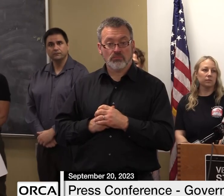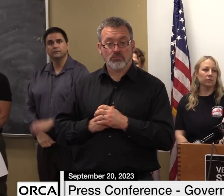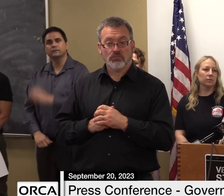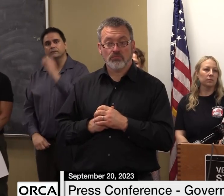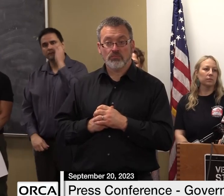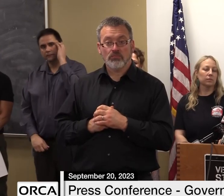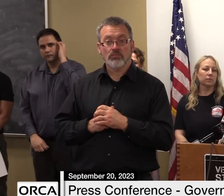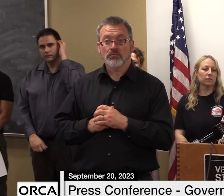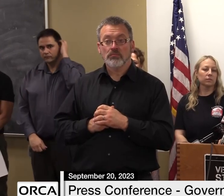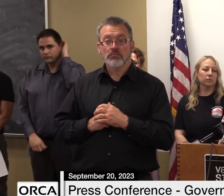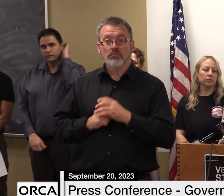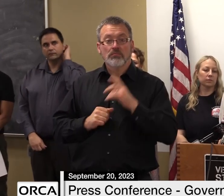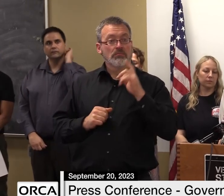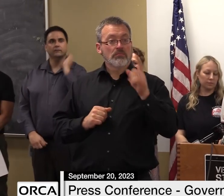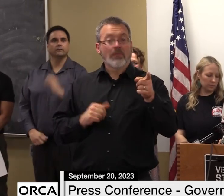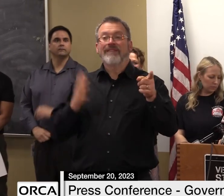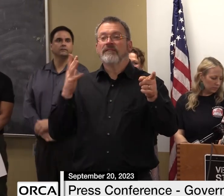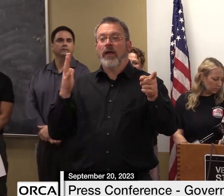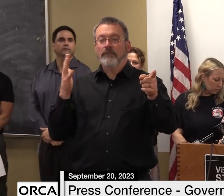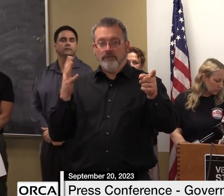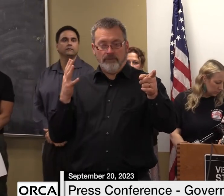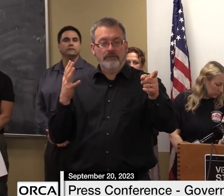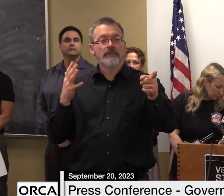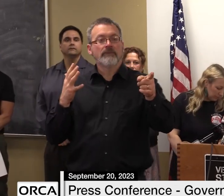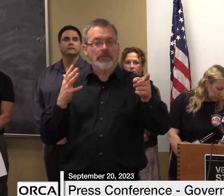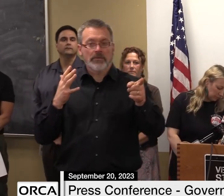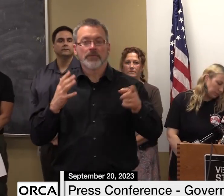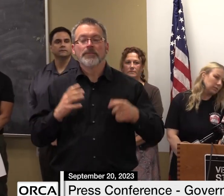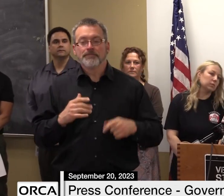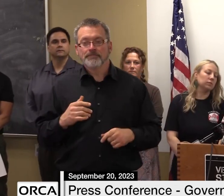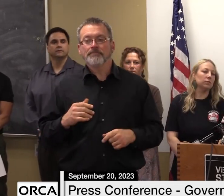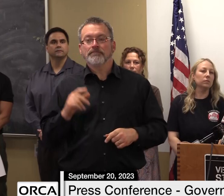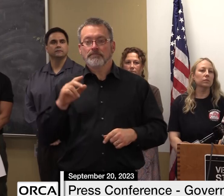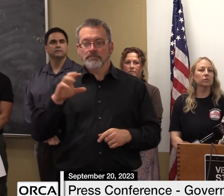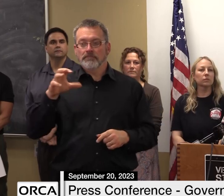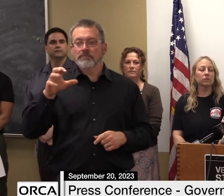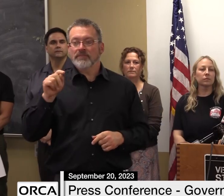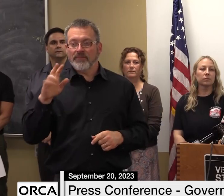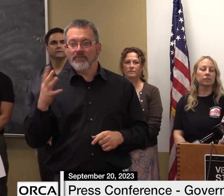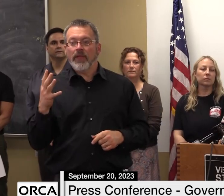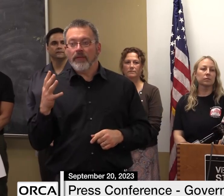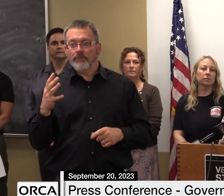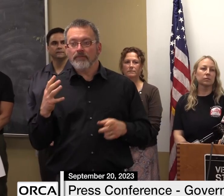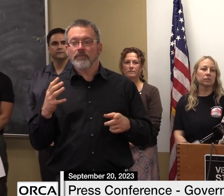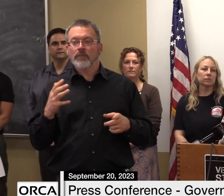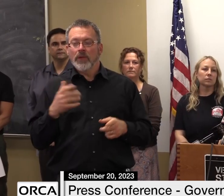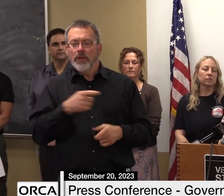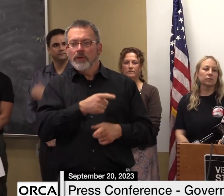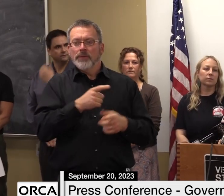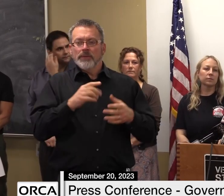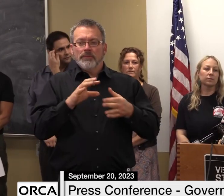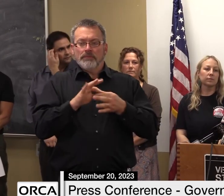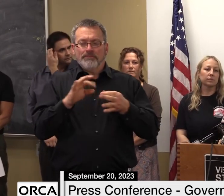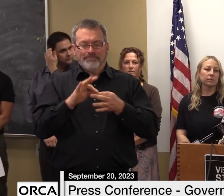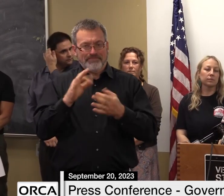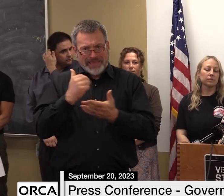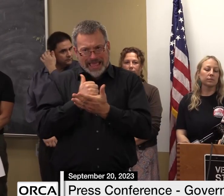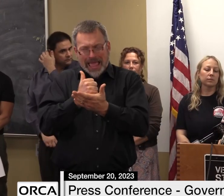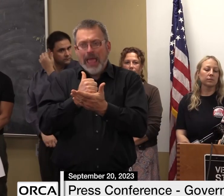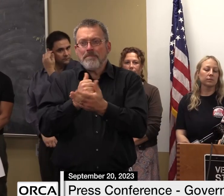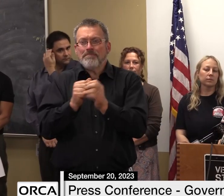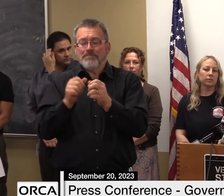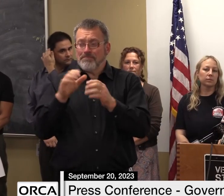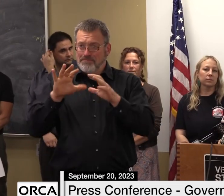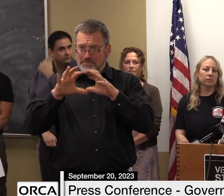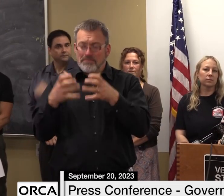Governor, what's the importance of expanding the assistance to businesses, especially with the fall season coming up